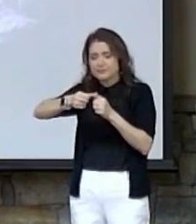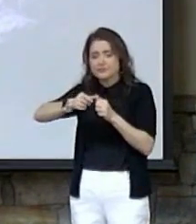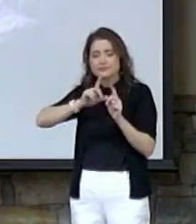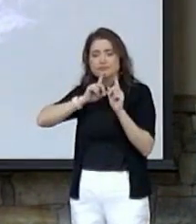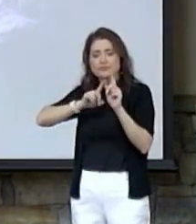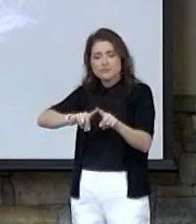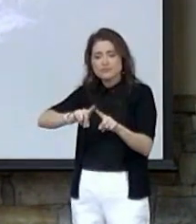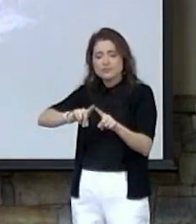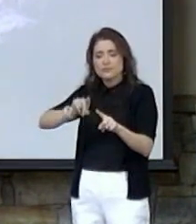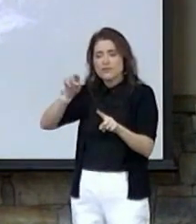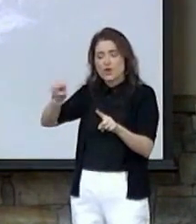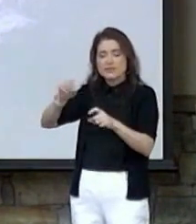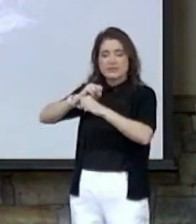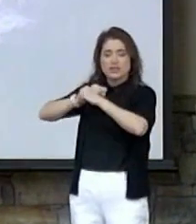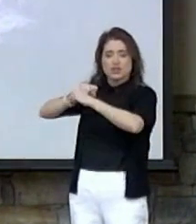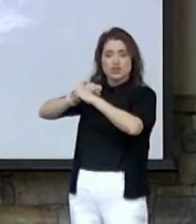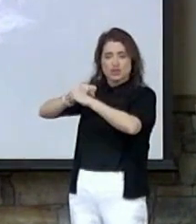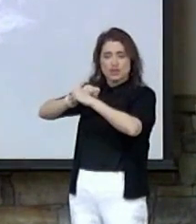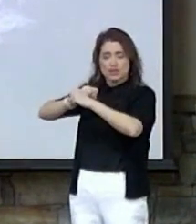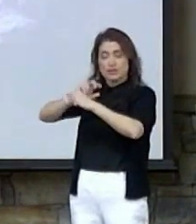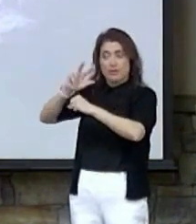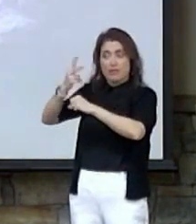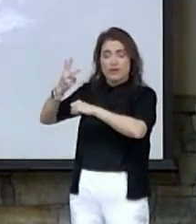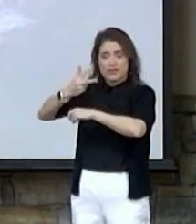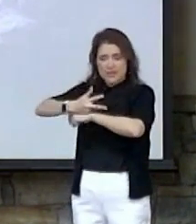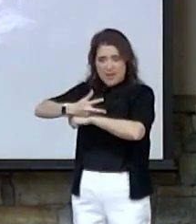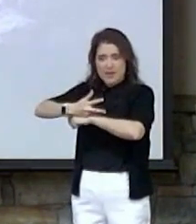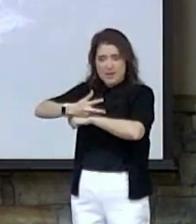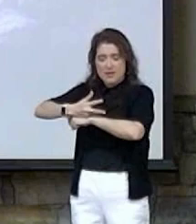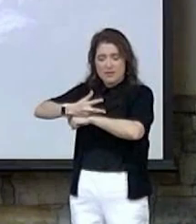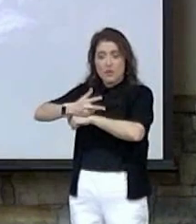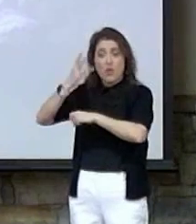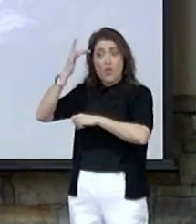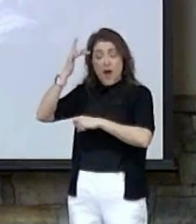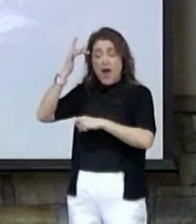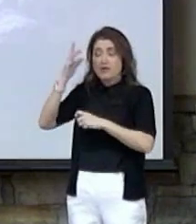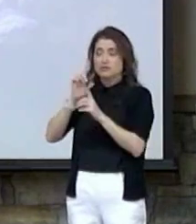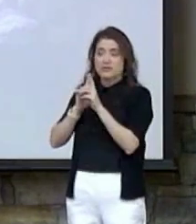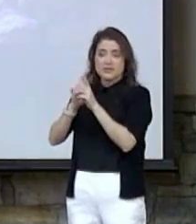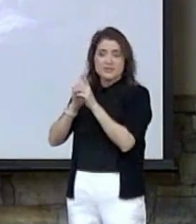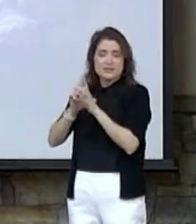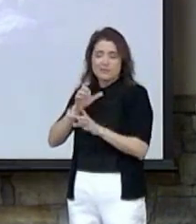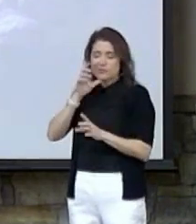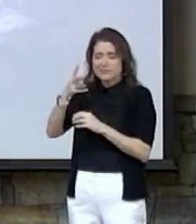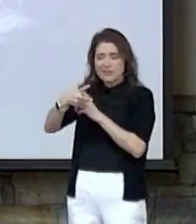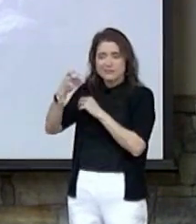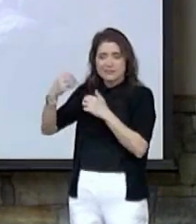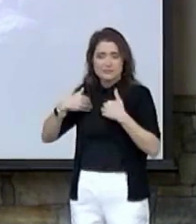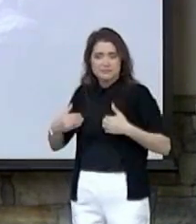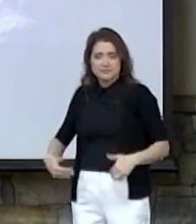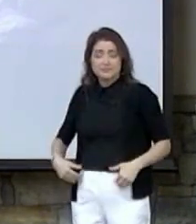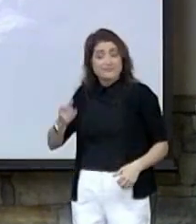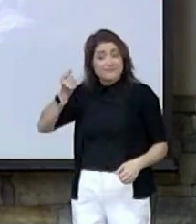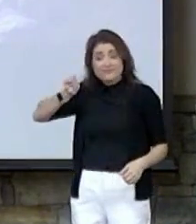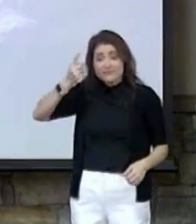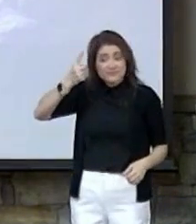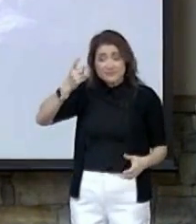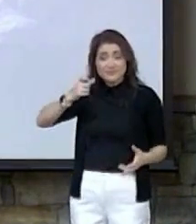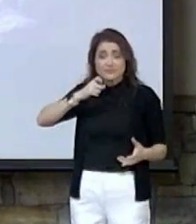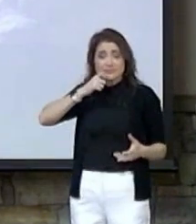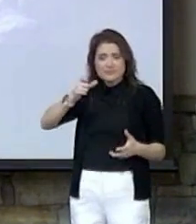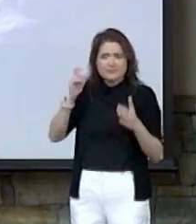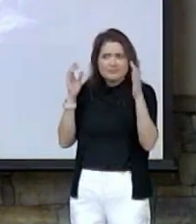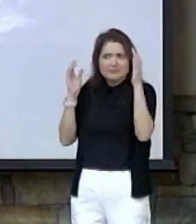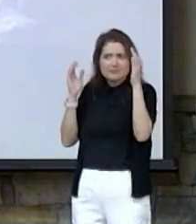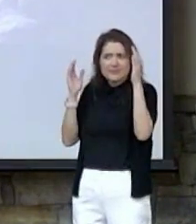to be made secure until the third day, lest his disciples go and steal him away and tell the people." You see, this wasn't something that wasn't